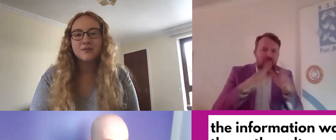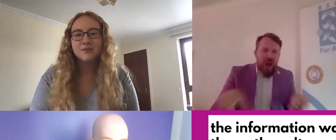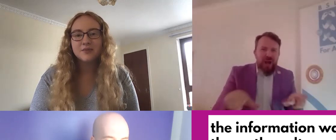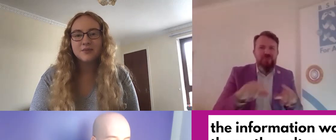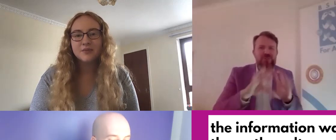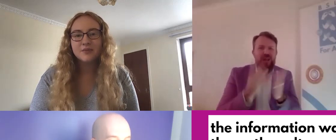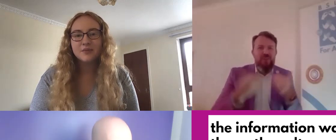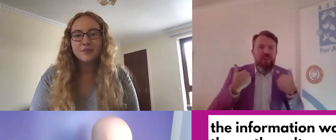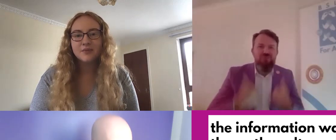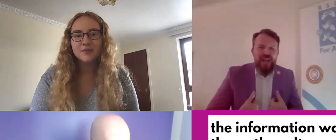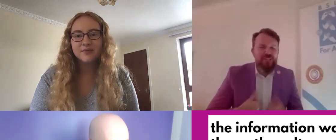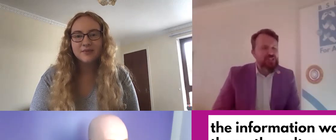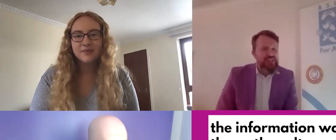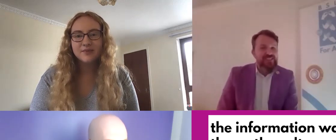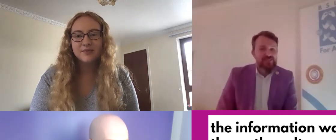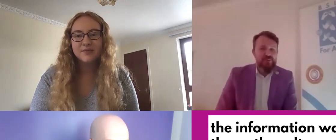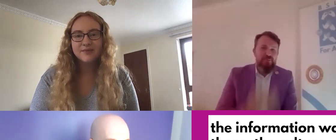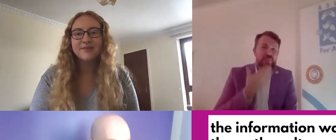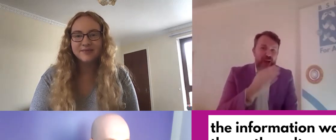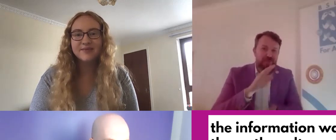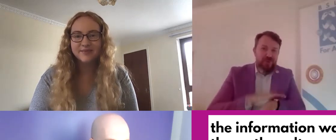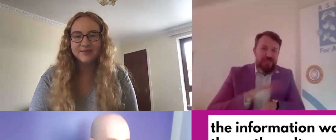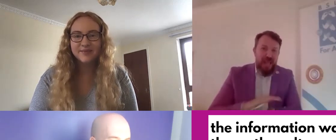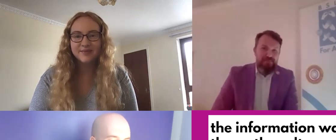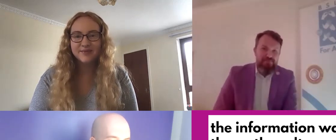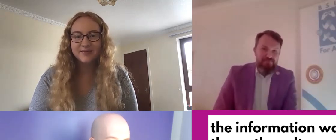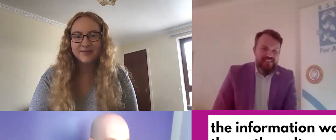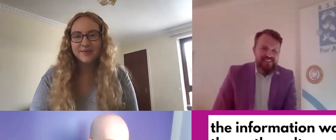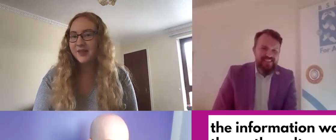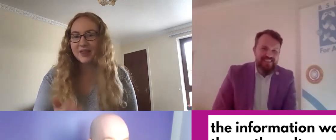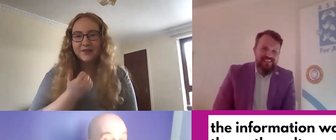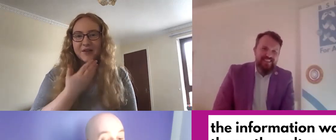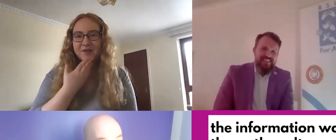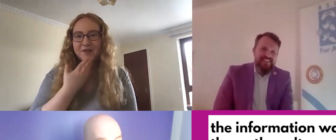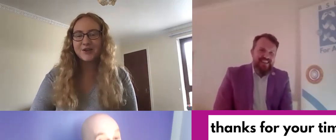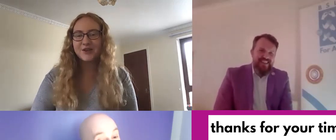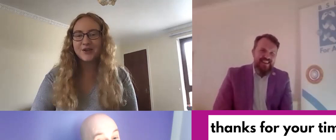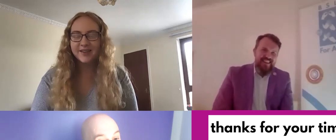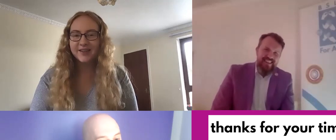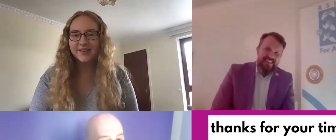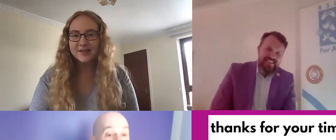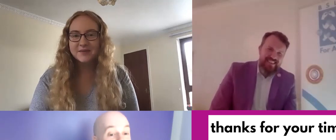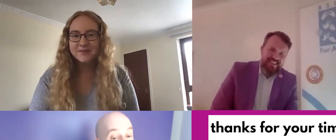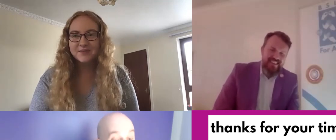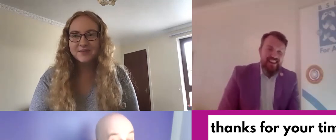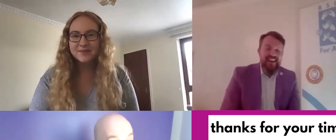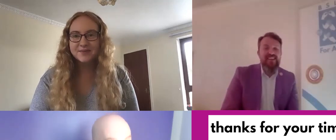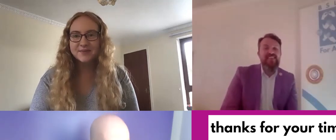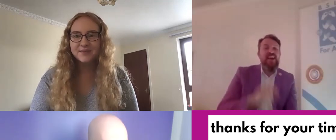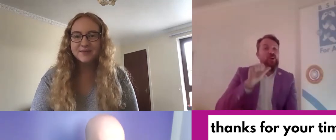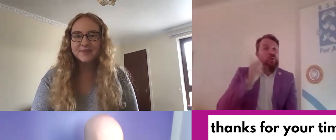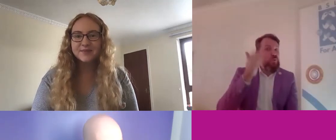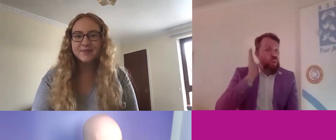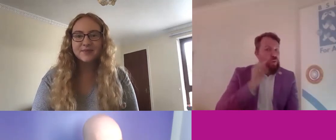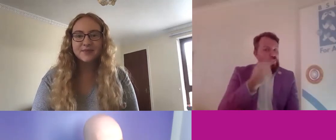there, the culture, everything from the language as well, everything was very rich. So thank you, and thanks for your time. No, thank you, Derek.